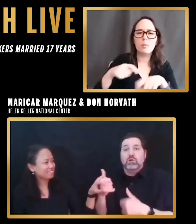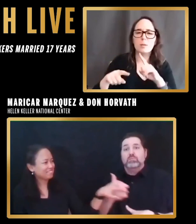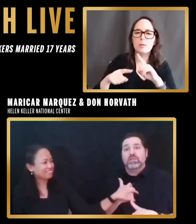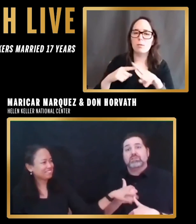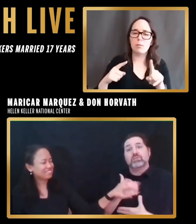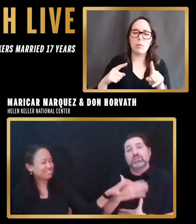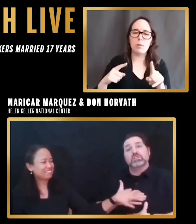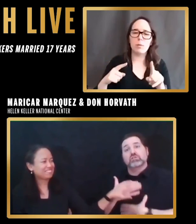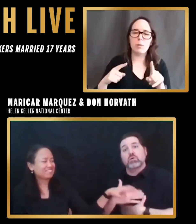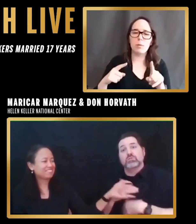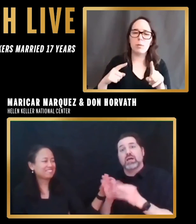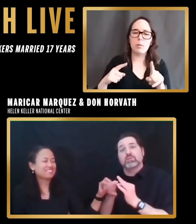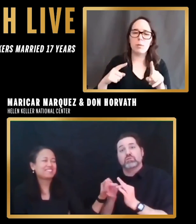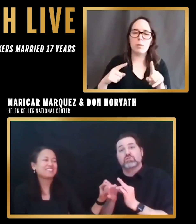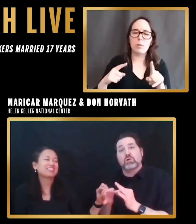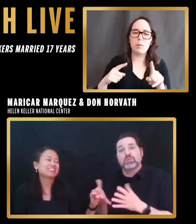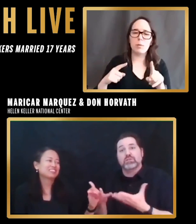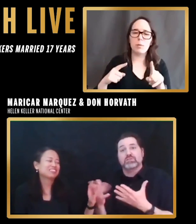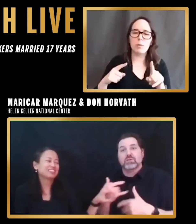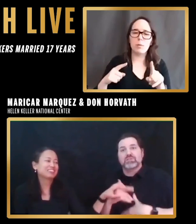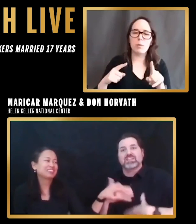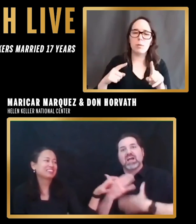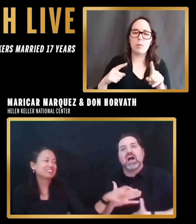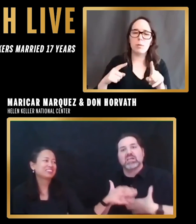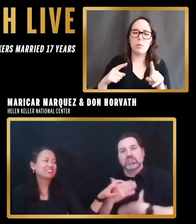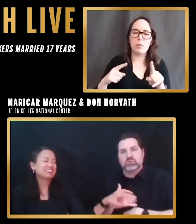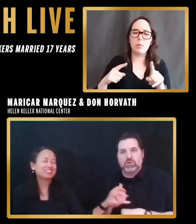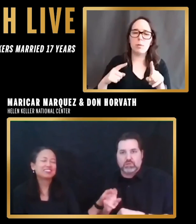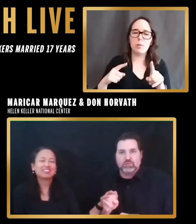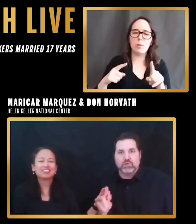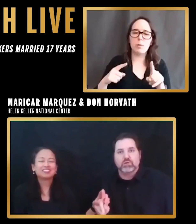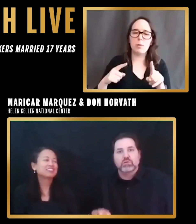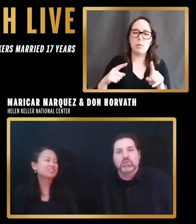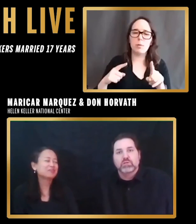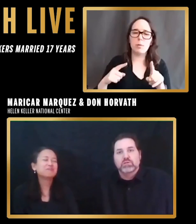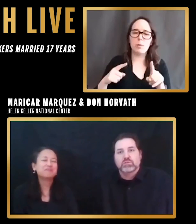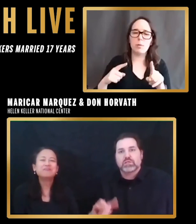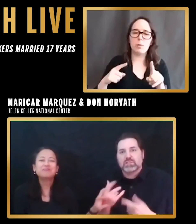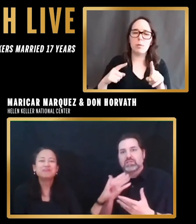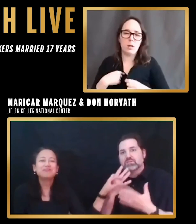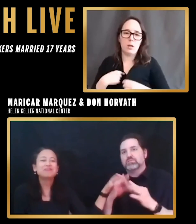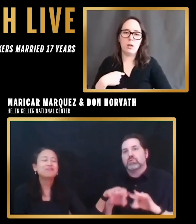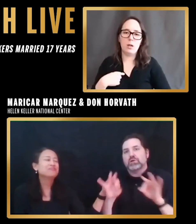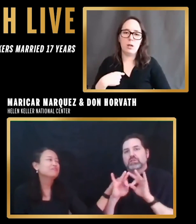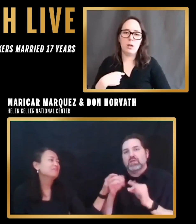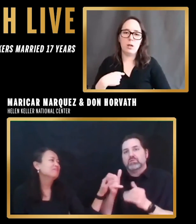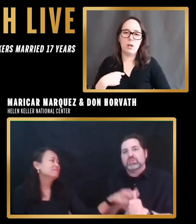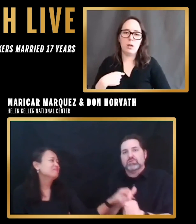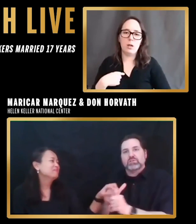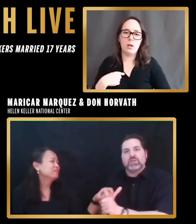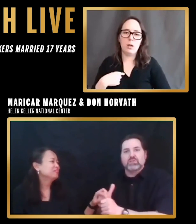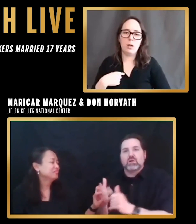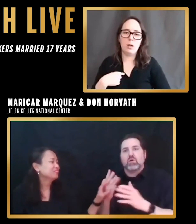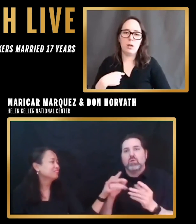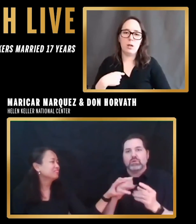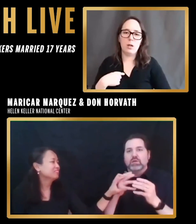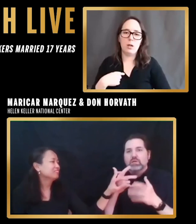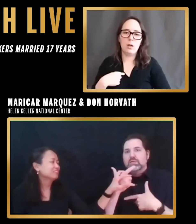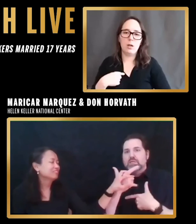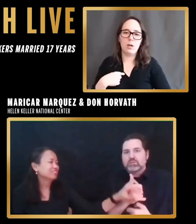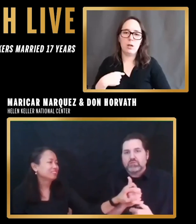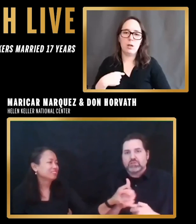go myself and enjoy rather than interpret something that I enjoy, So I think it's important that each of us has our